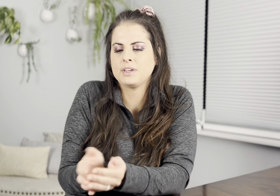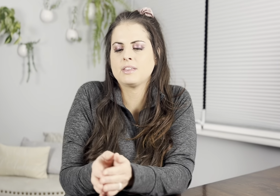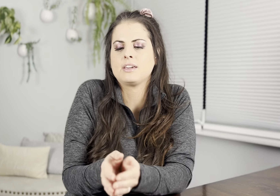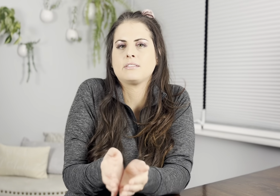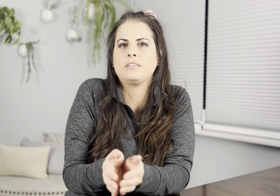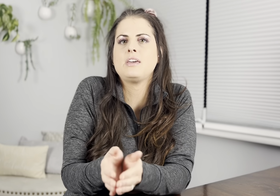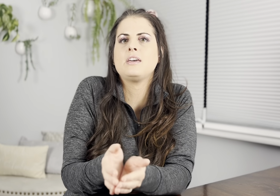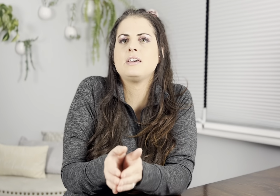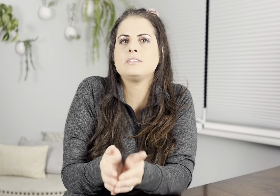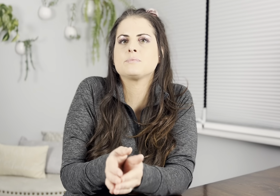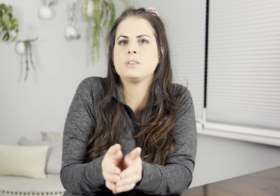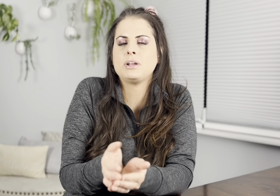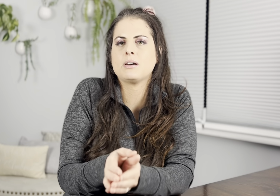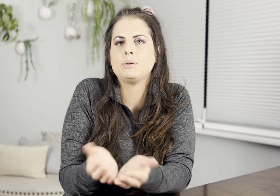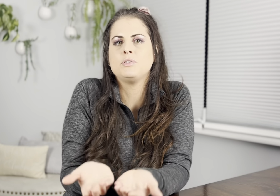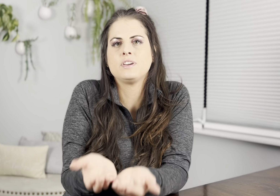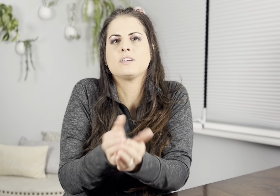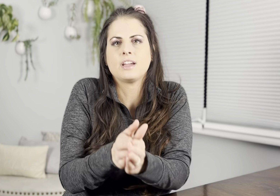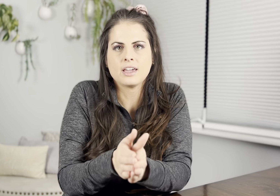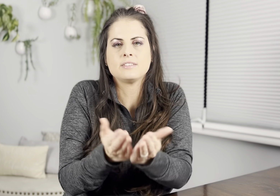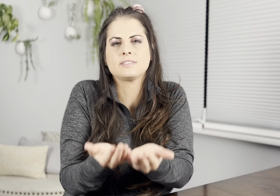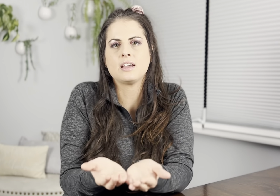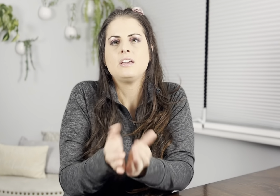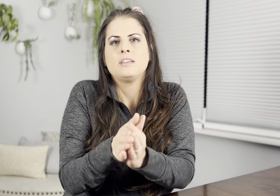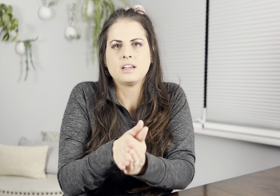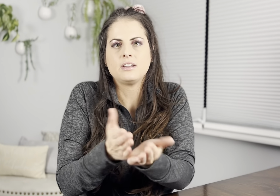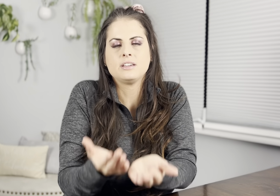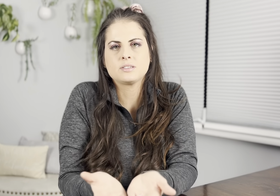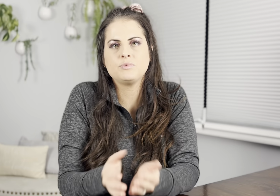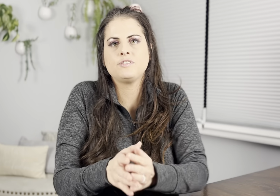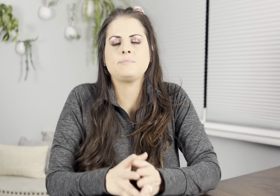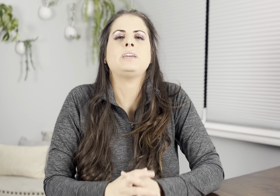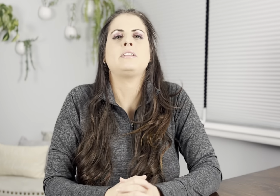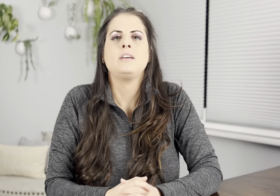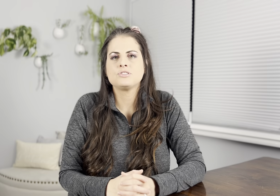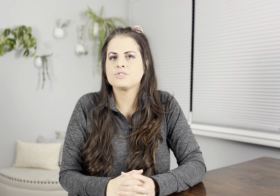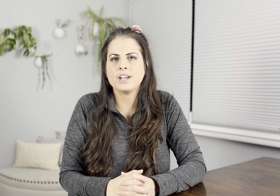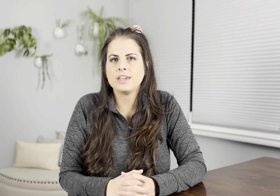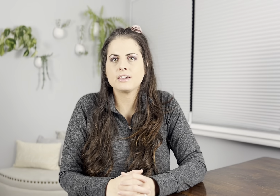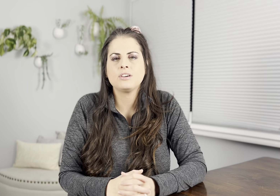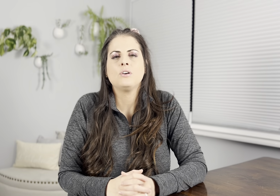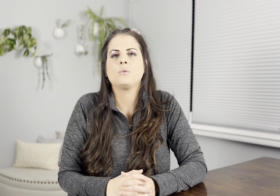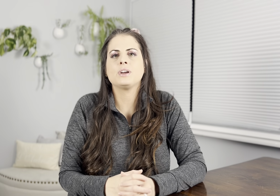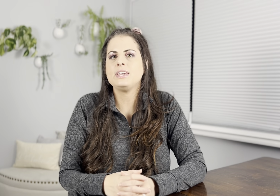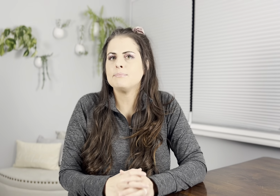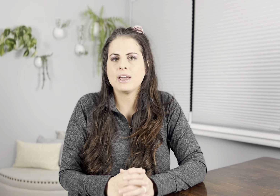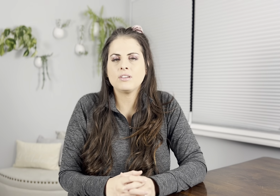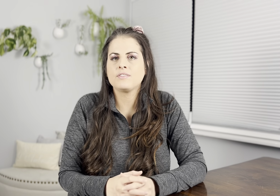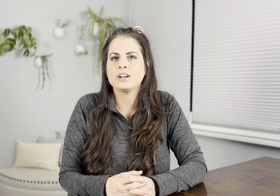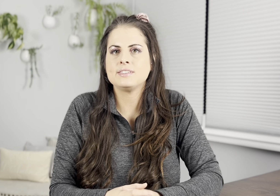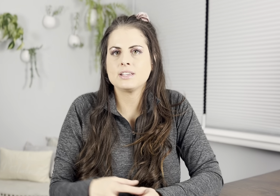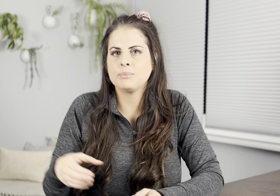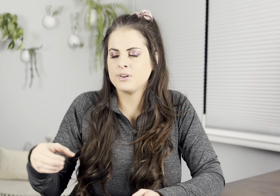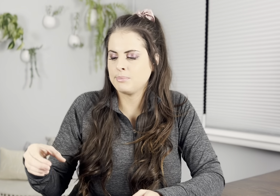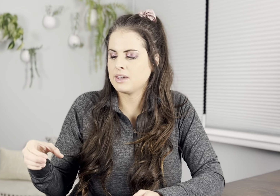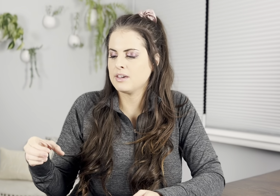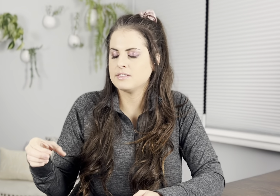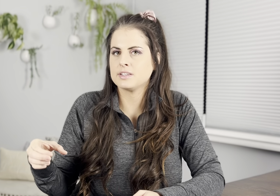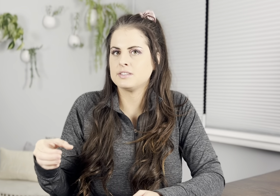like this, where they might not be moving their hands, that nice movement. Drink or eat might look very similar because it takes